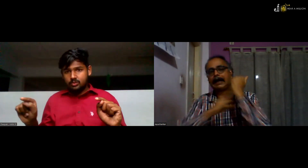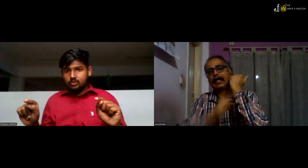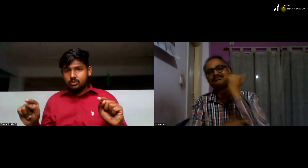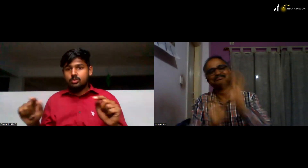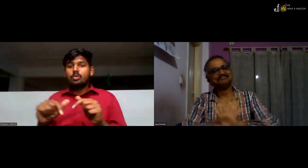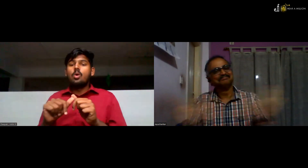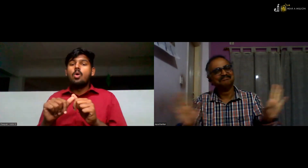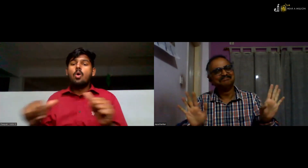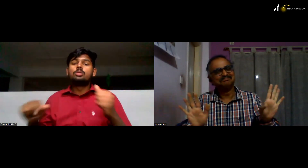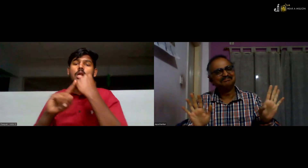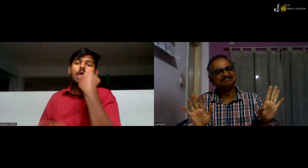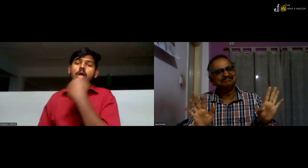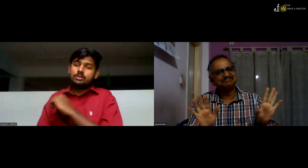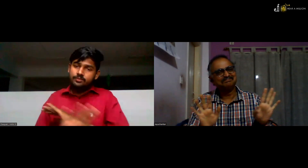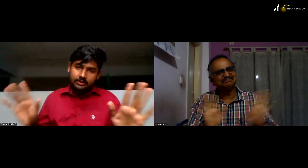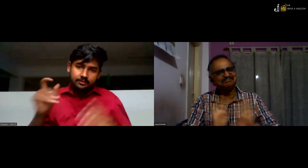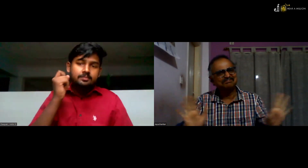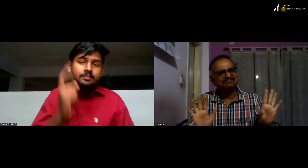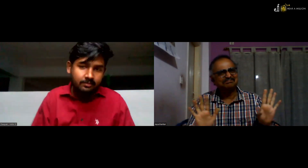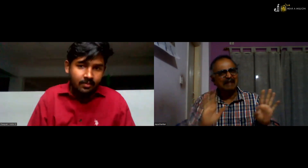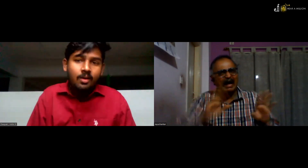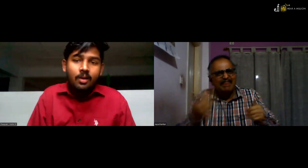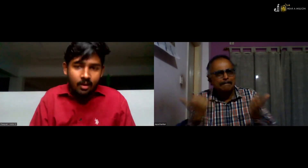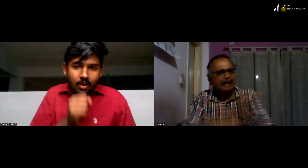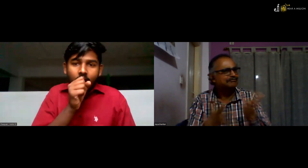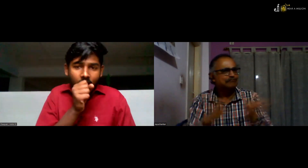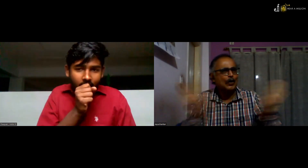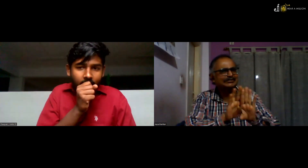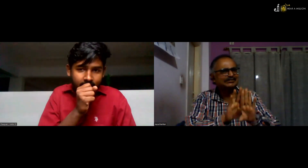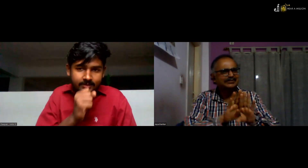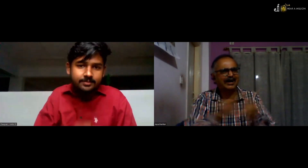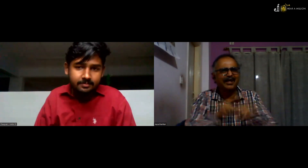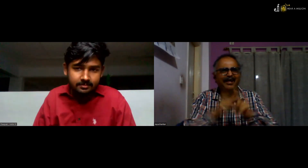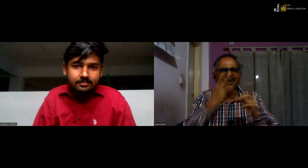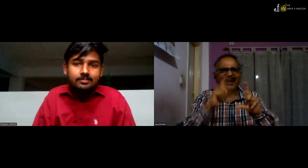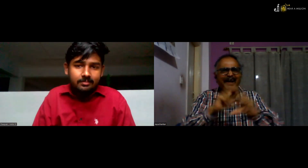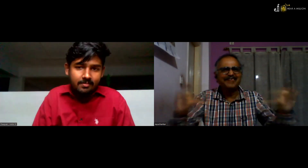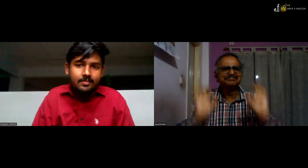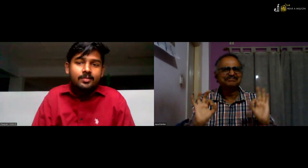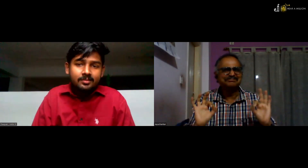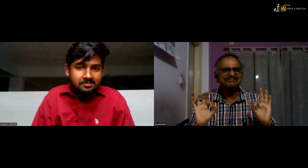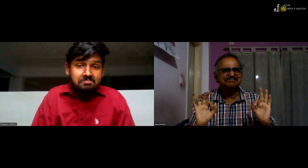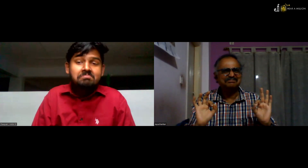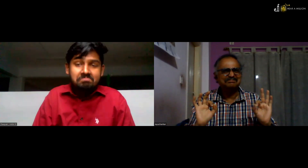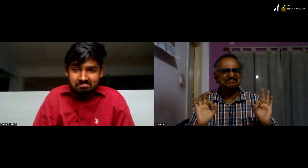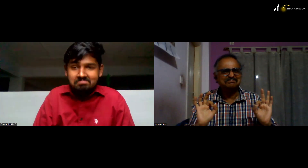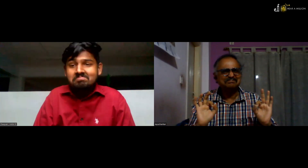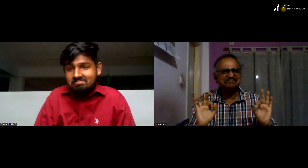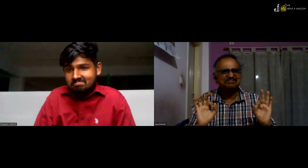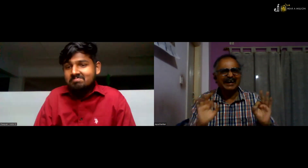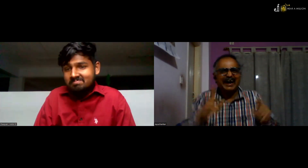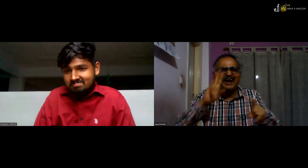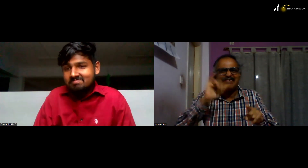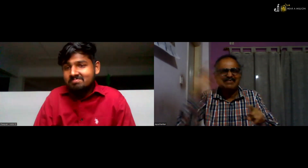July, the August end. So you can visit the place, and the other time the temple